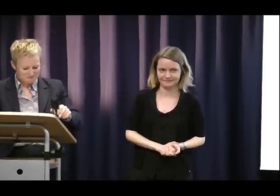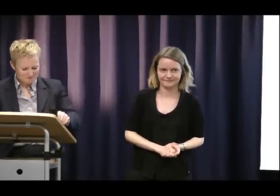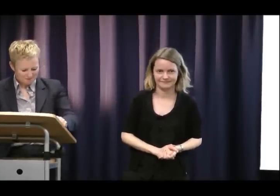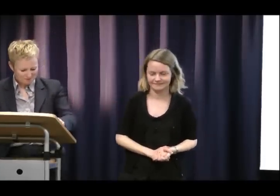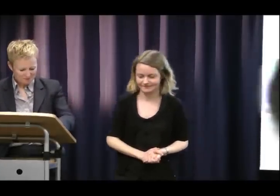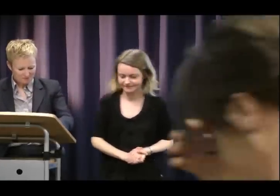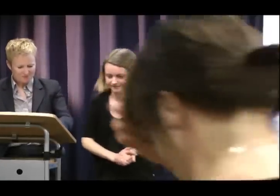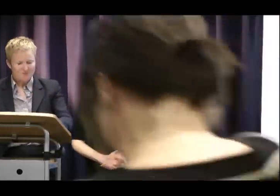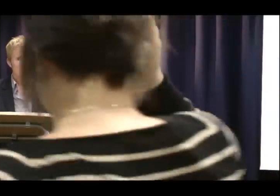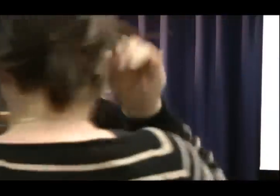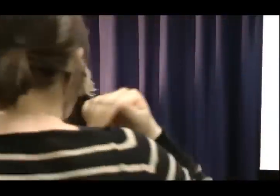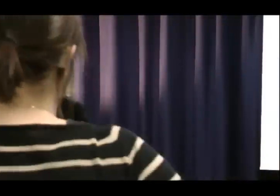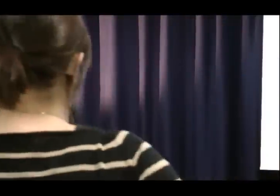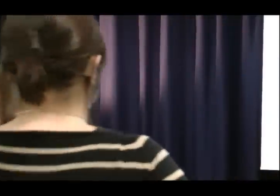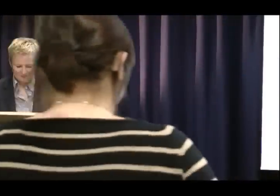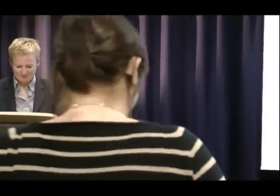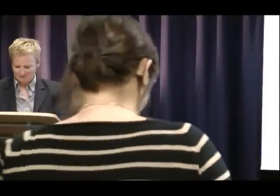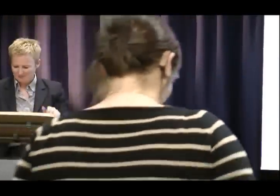Melissa?